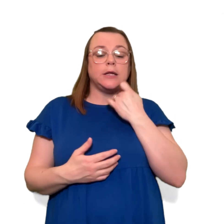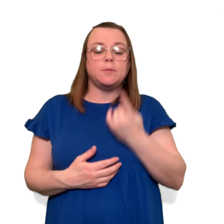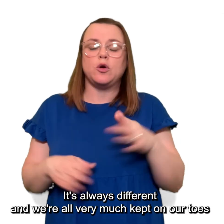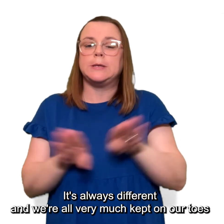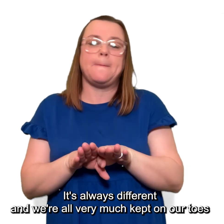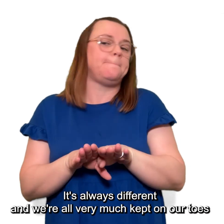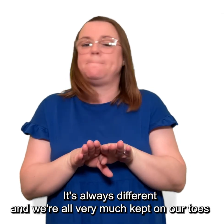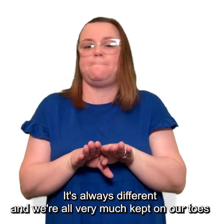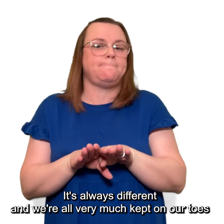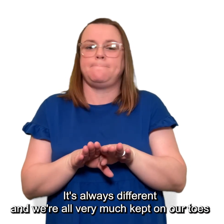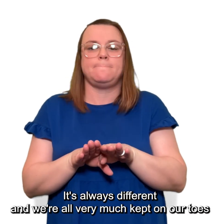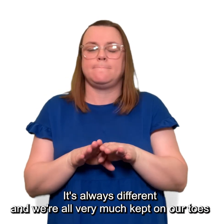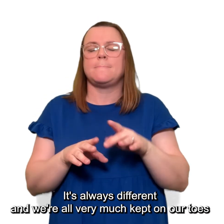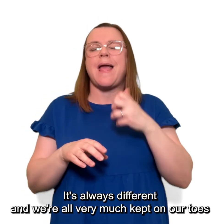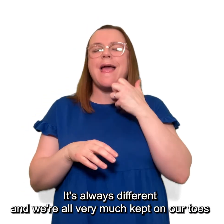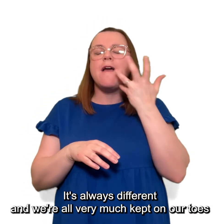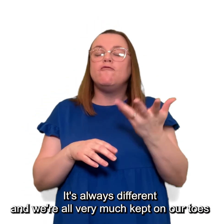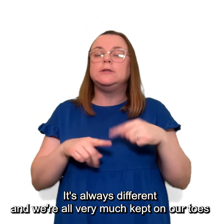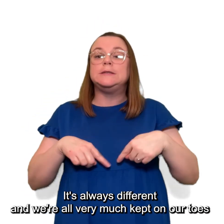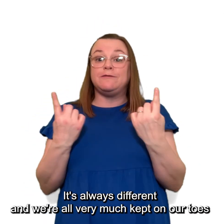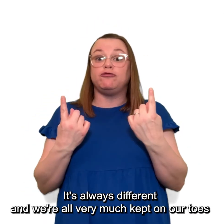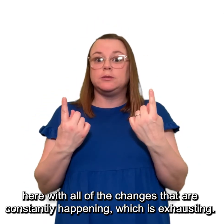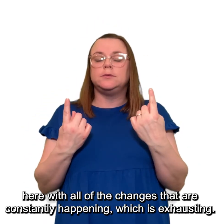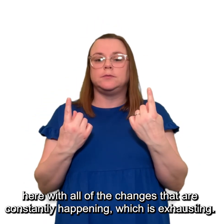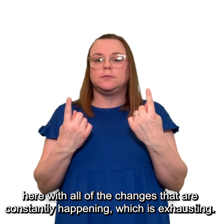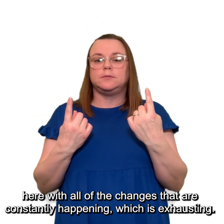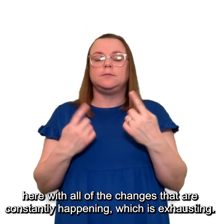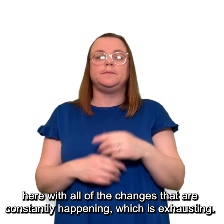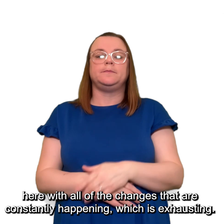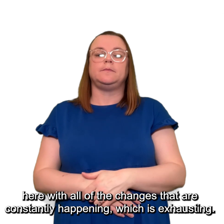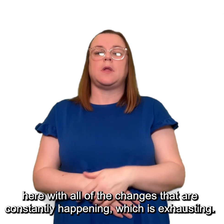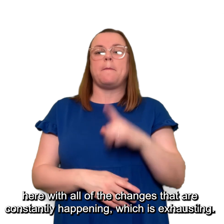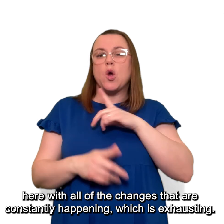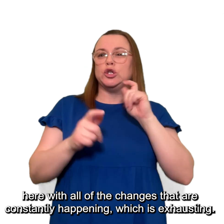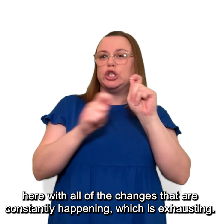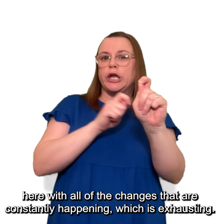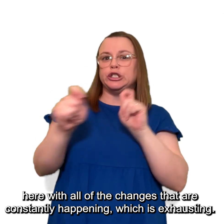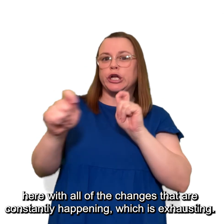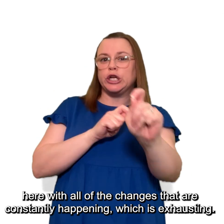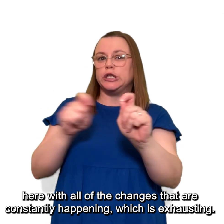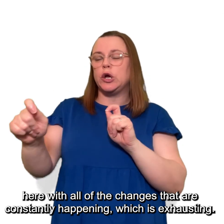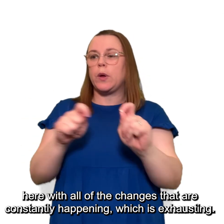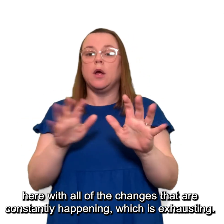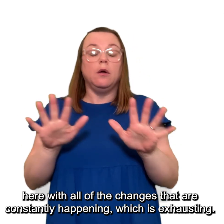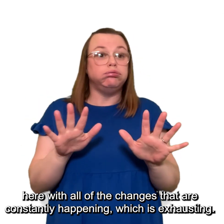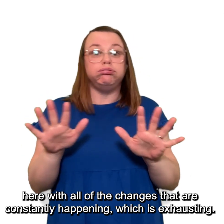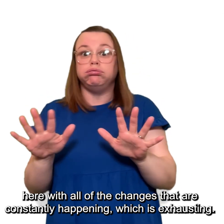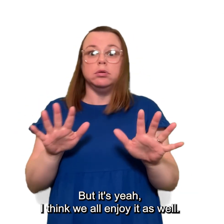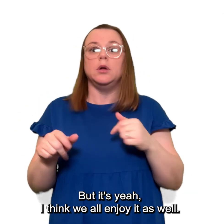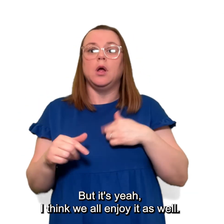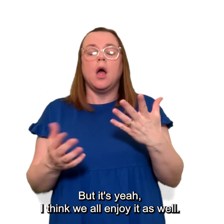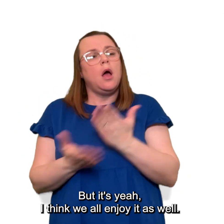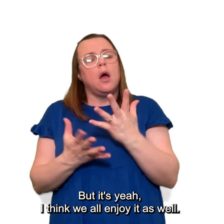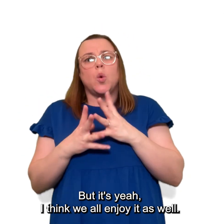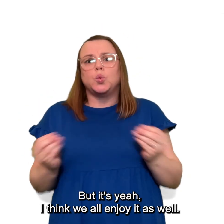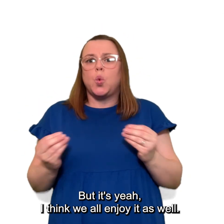same. It's always different, and we're all very much kept on our toes here of all of the changes that are constantly happening, which is exhausting,